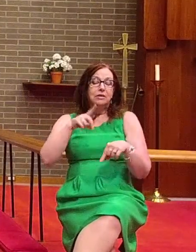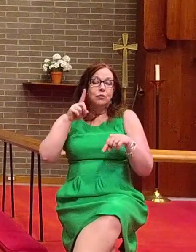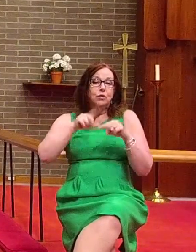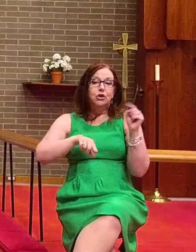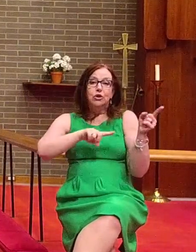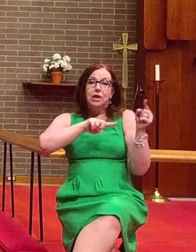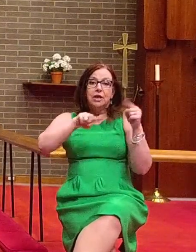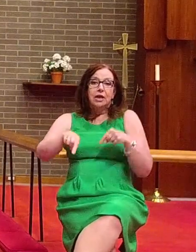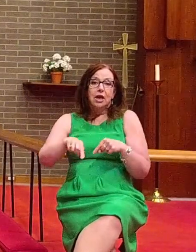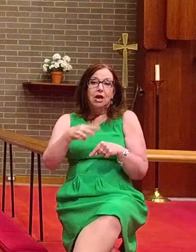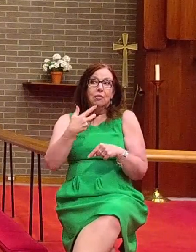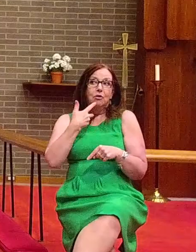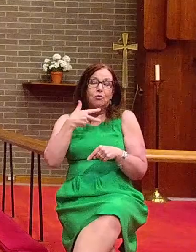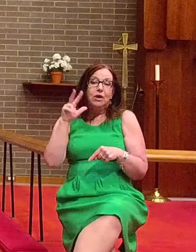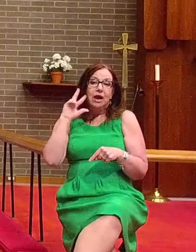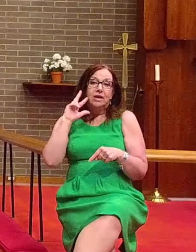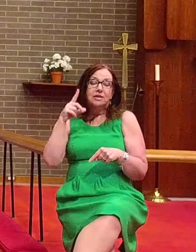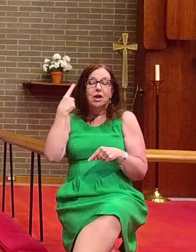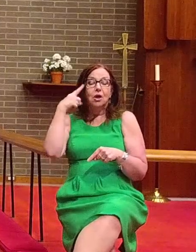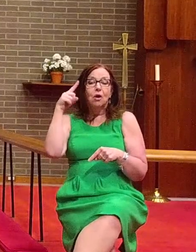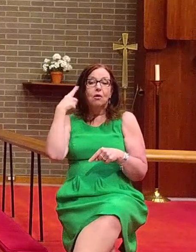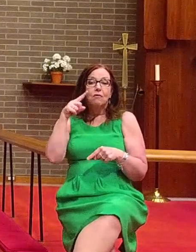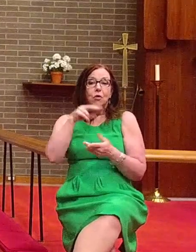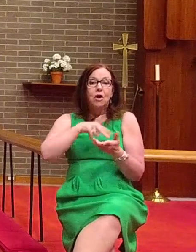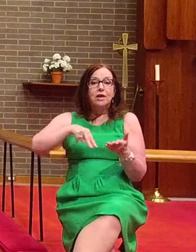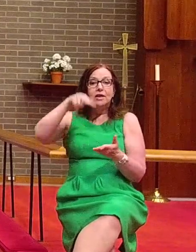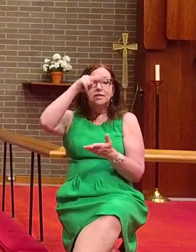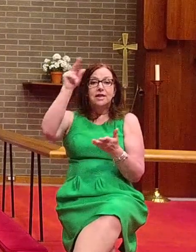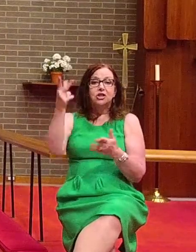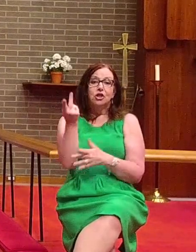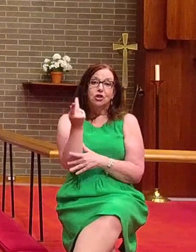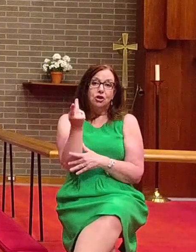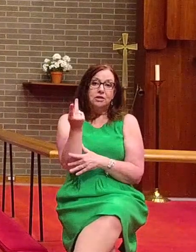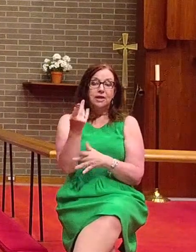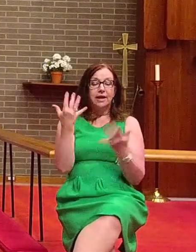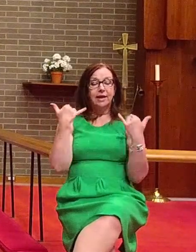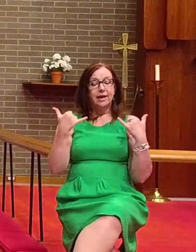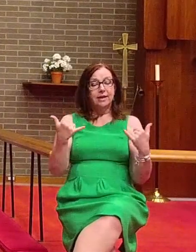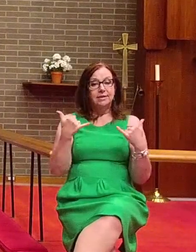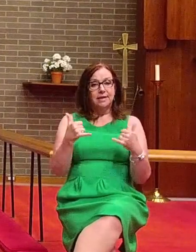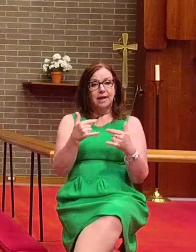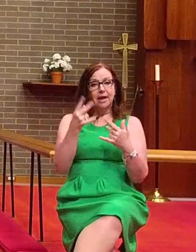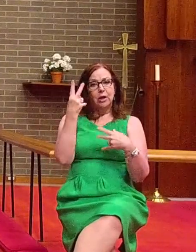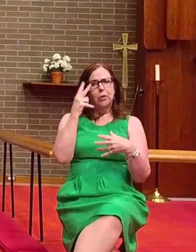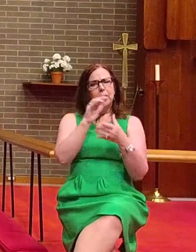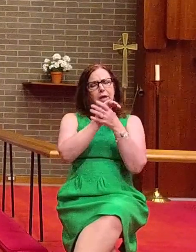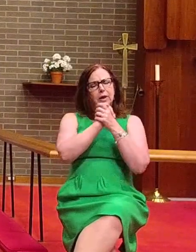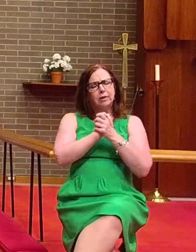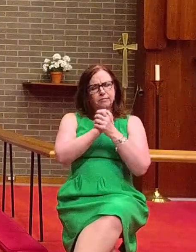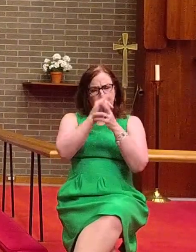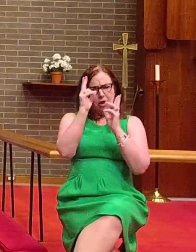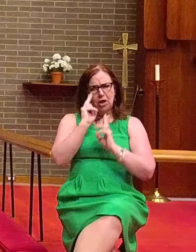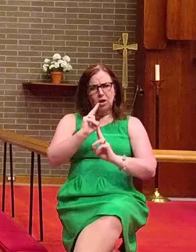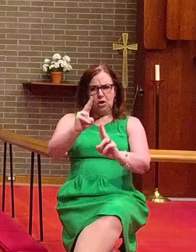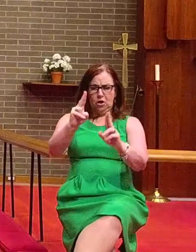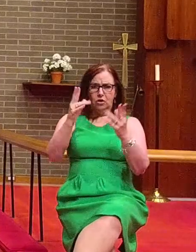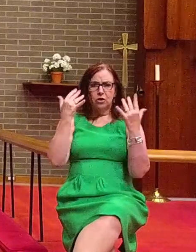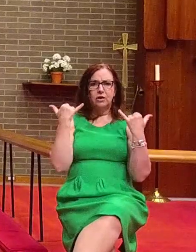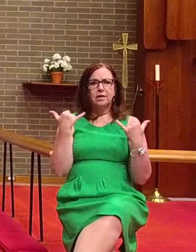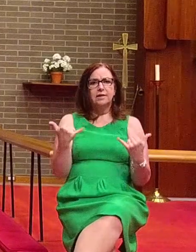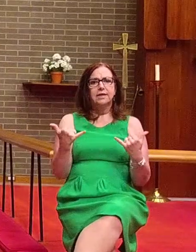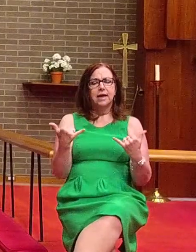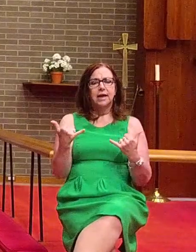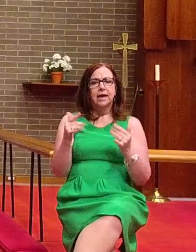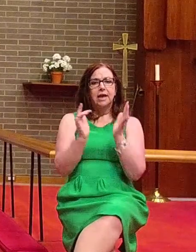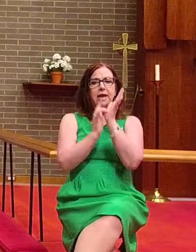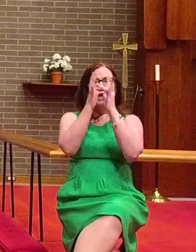a service a couple of days ago. Today, we observe the day that Jesus, who lived among us